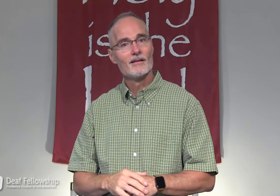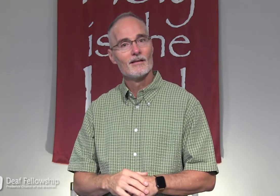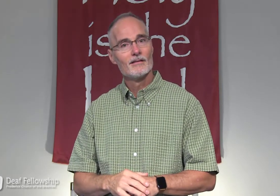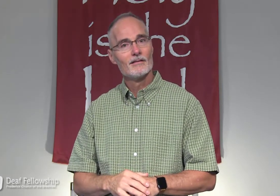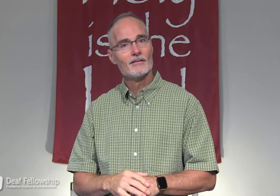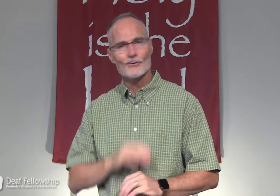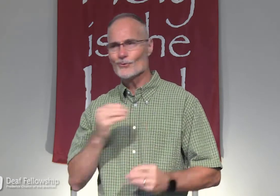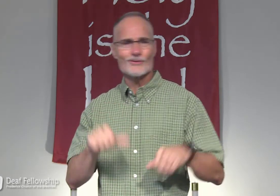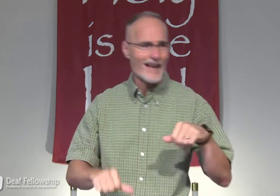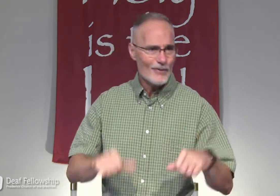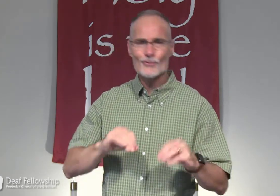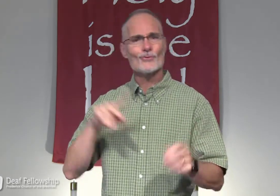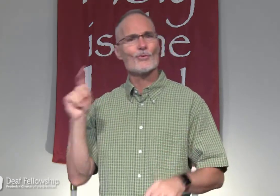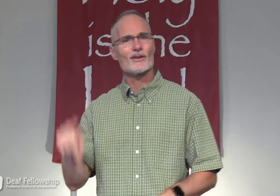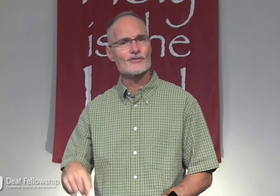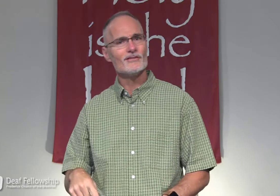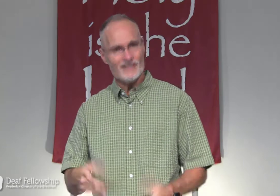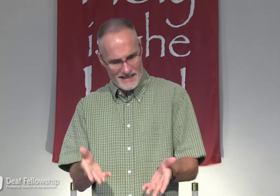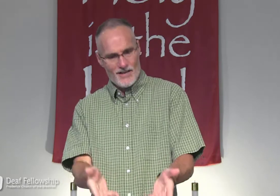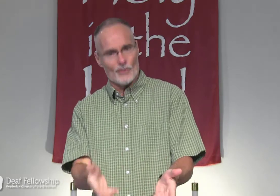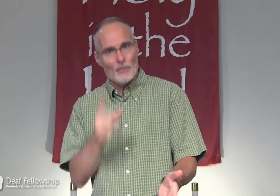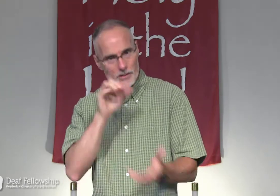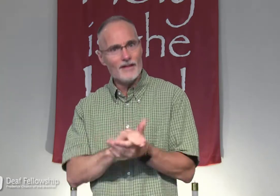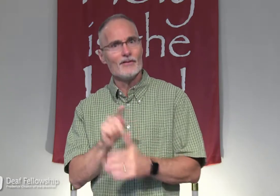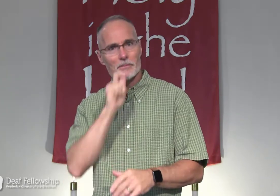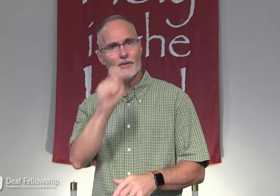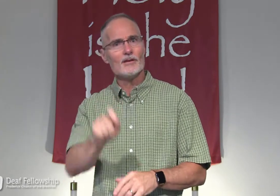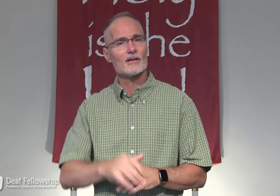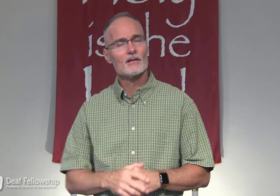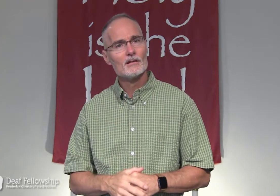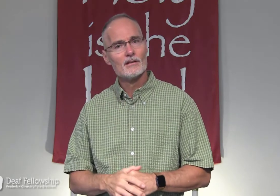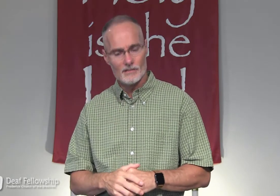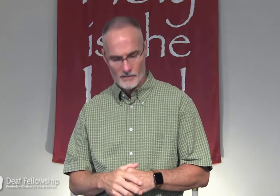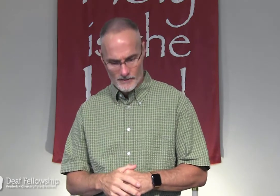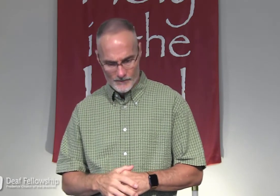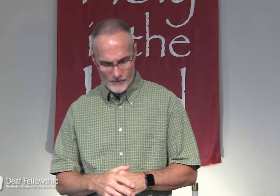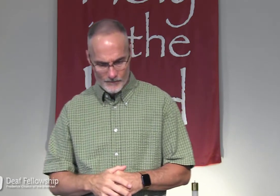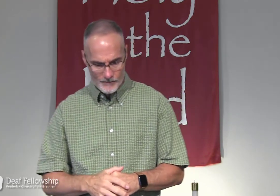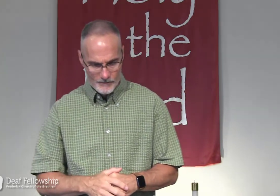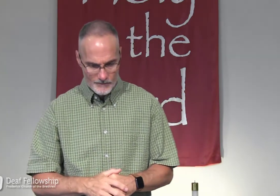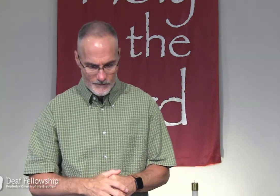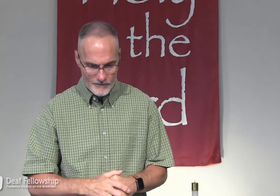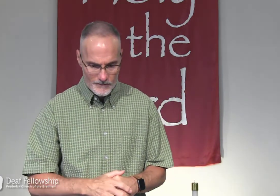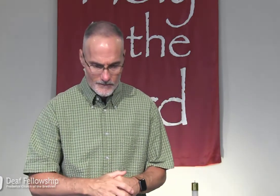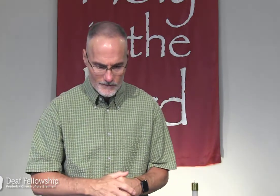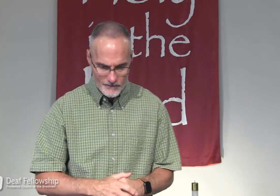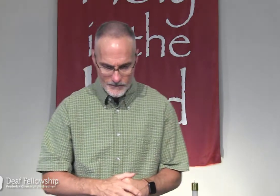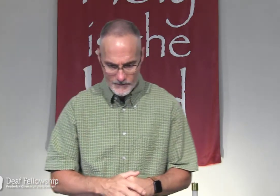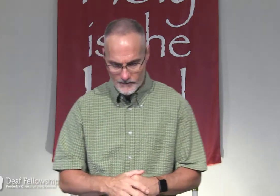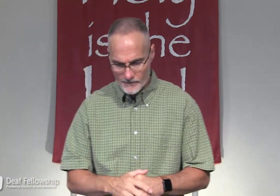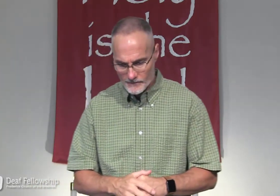believe. Jesus will return. There is no doubt. There is no question. It's here and we believe it.